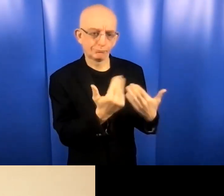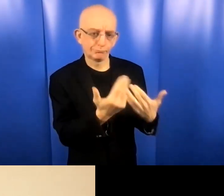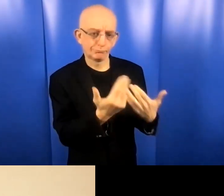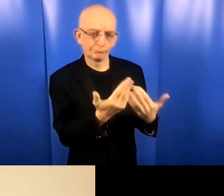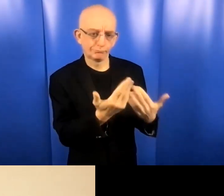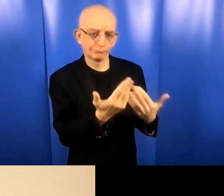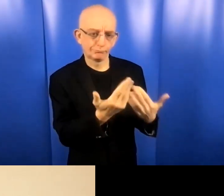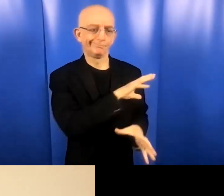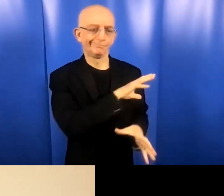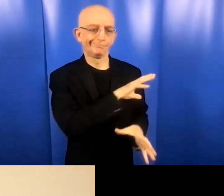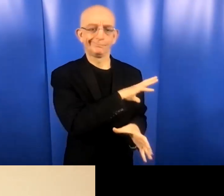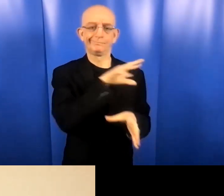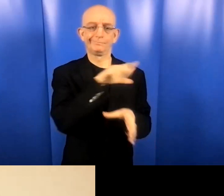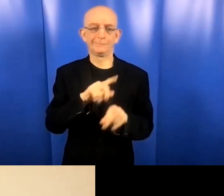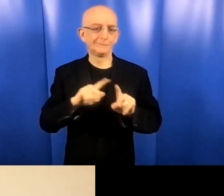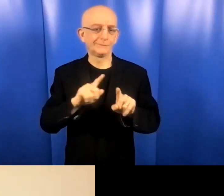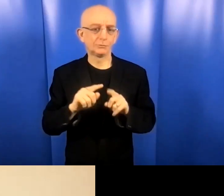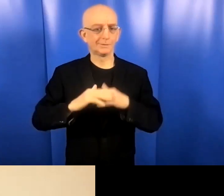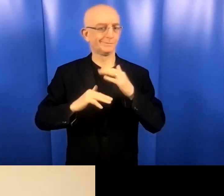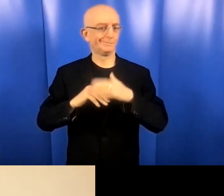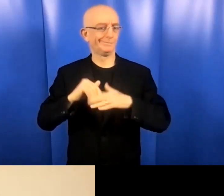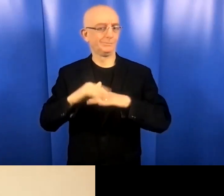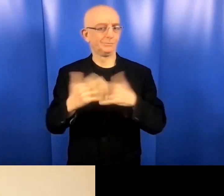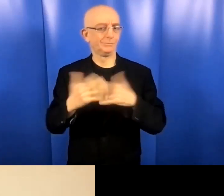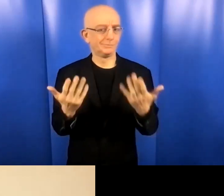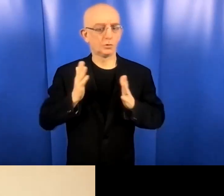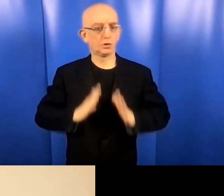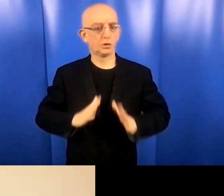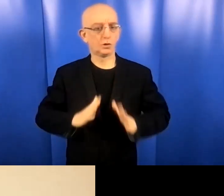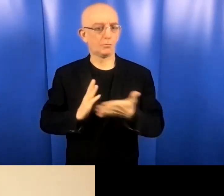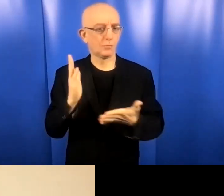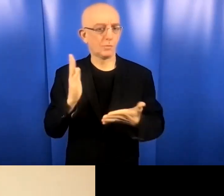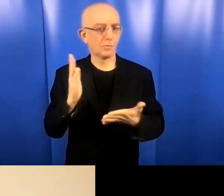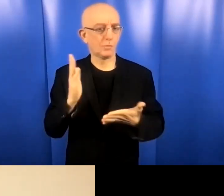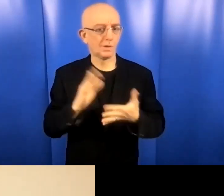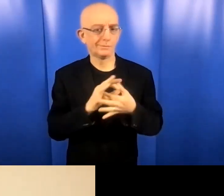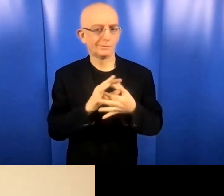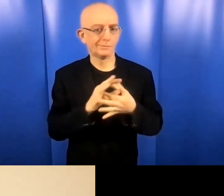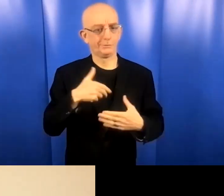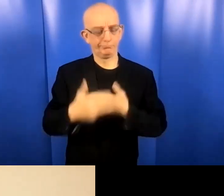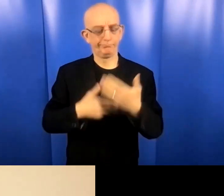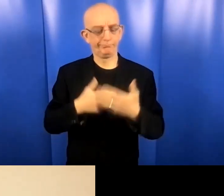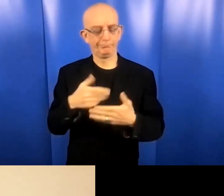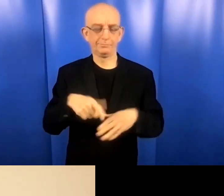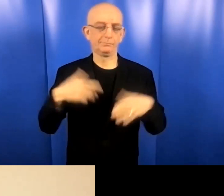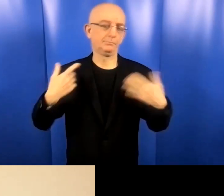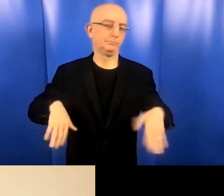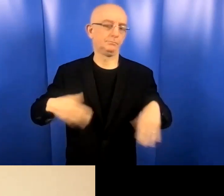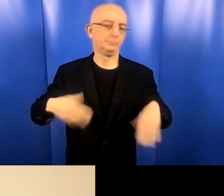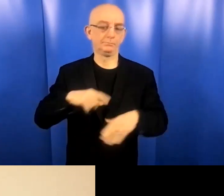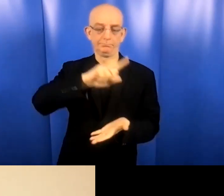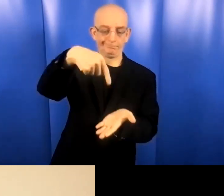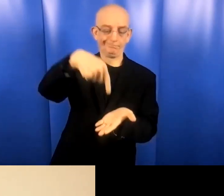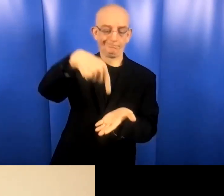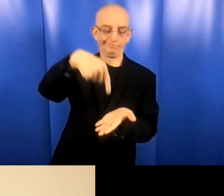right-based approach is one of our fundamental core that we have been highlighting. And we work with a different constituency. At the national level,